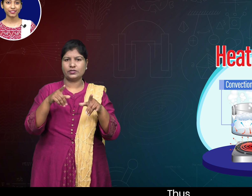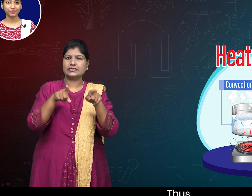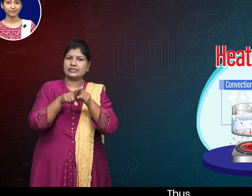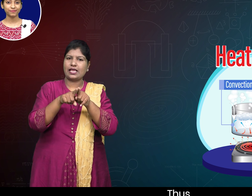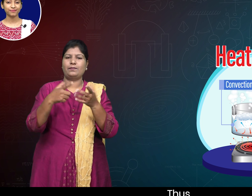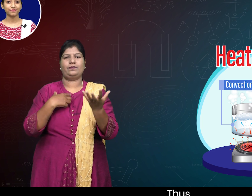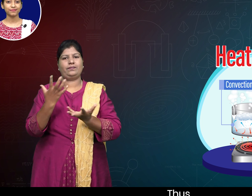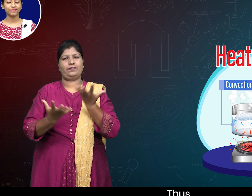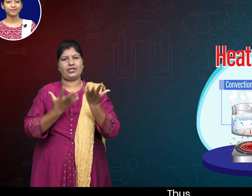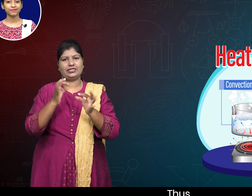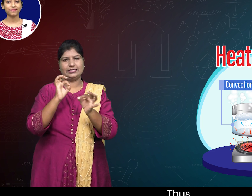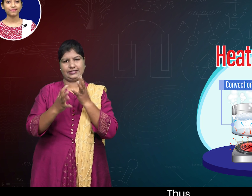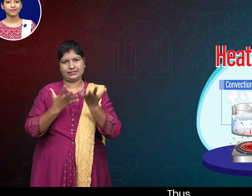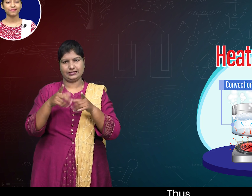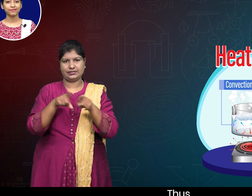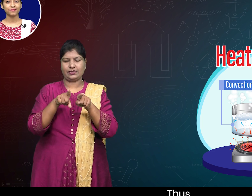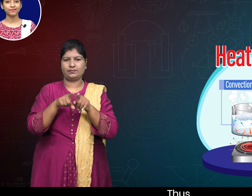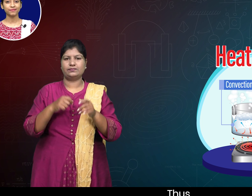heated.